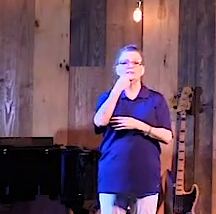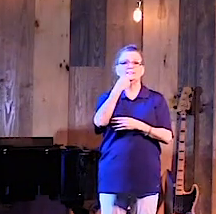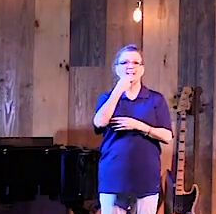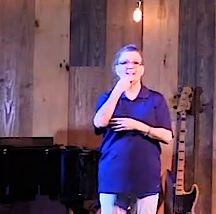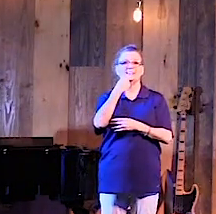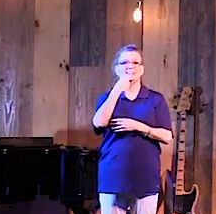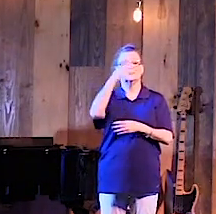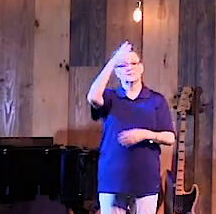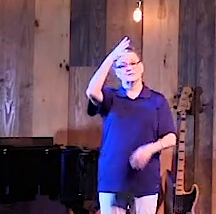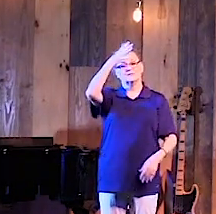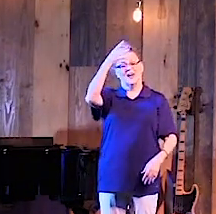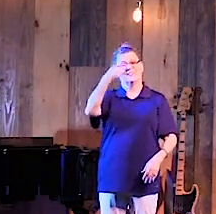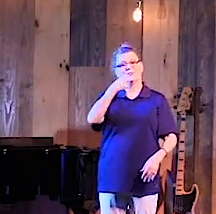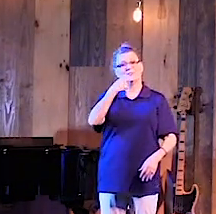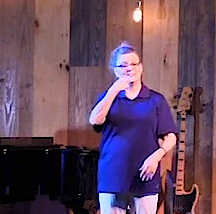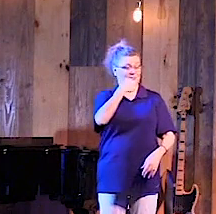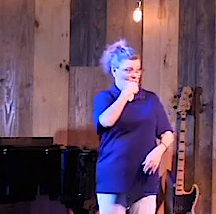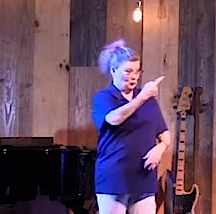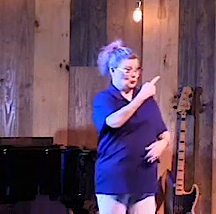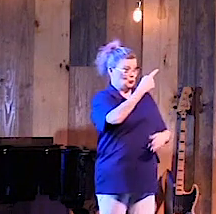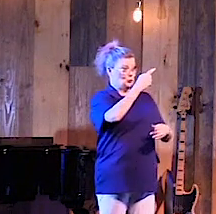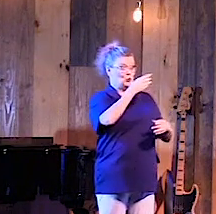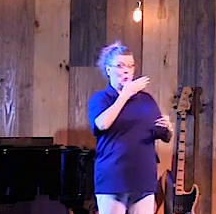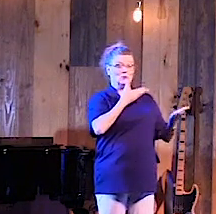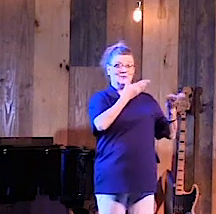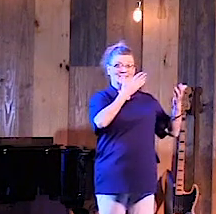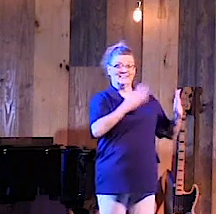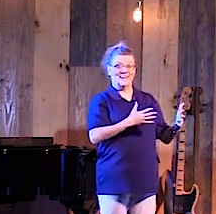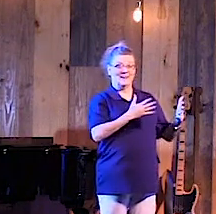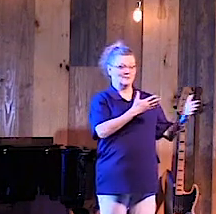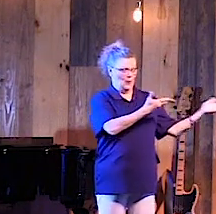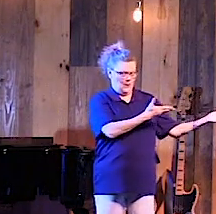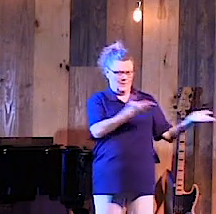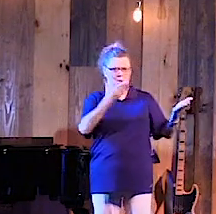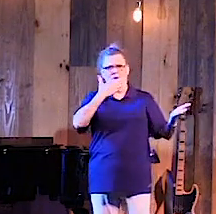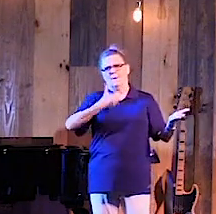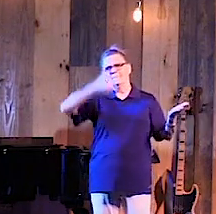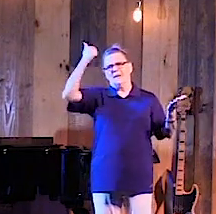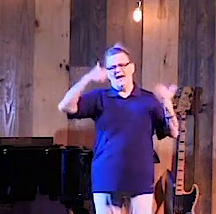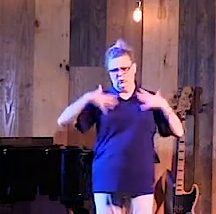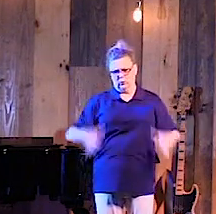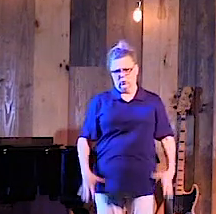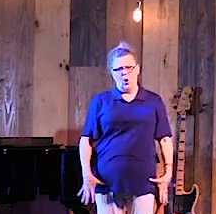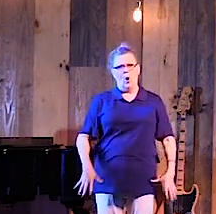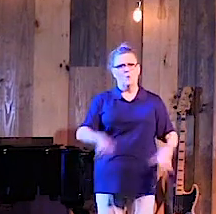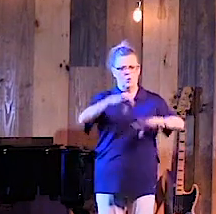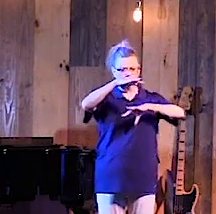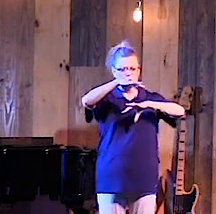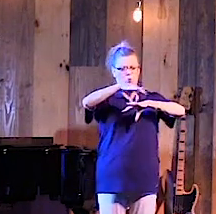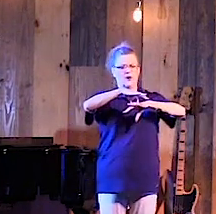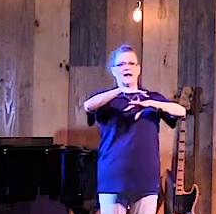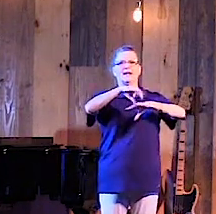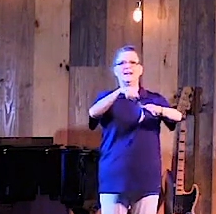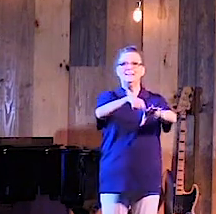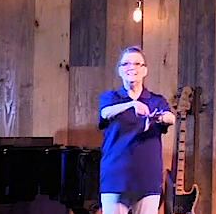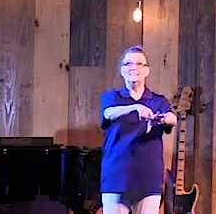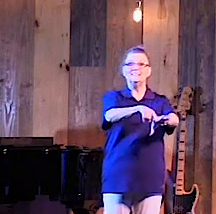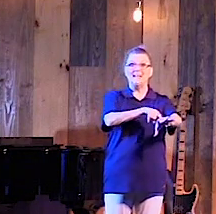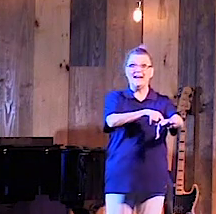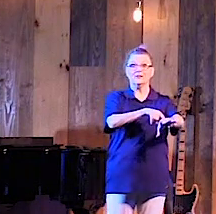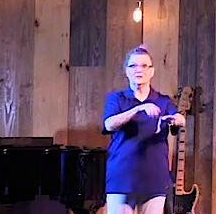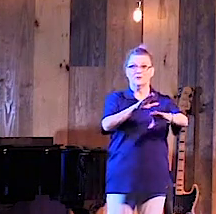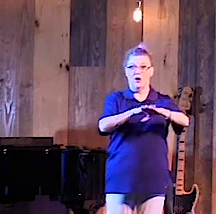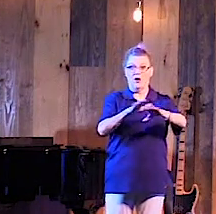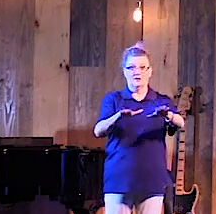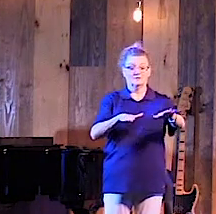to the slaves, quickly bring out the best robe and put it on him. Put a ring on his hand and sandals on his feet. Now, by the way, did